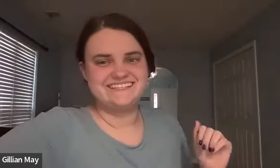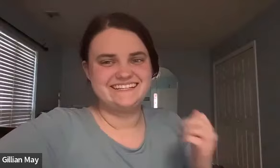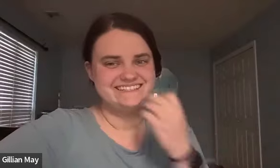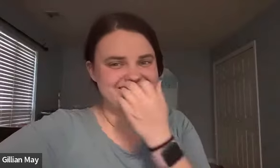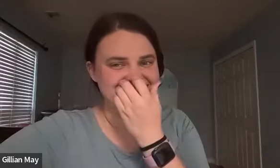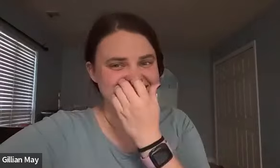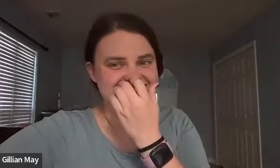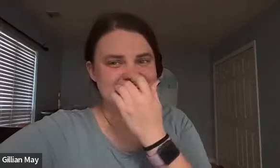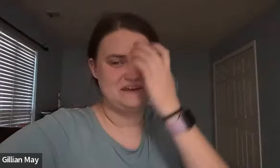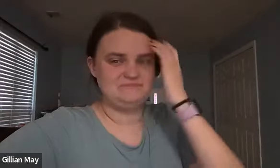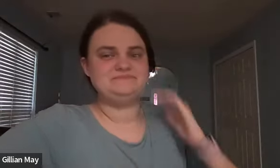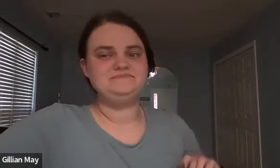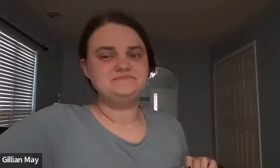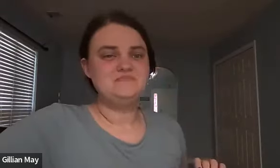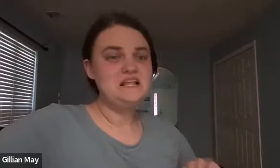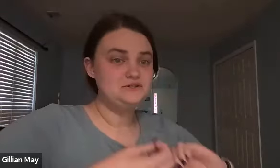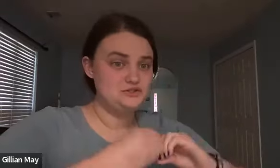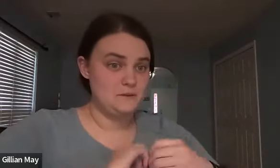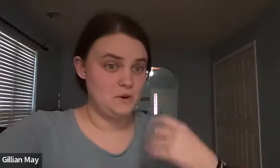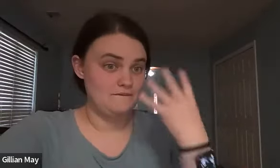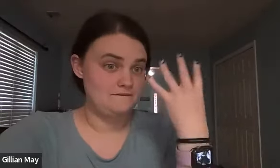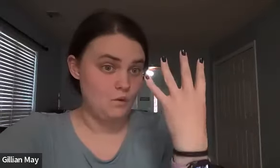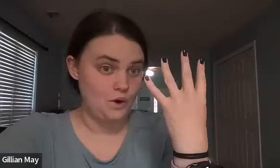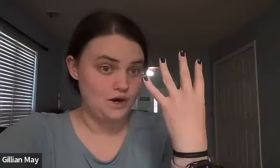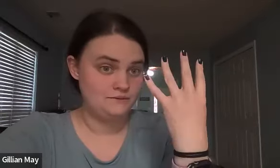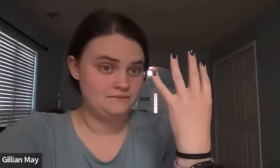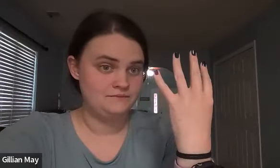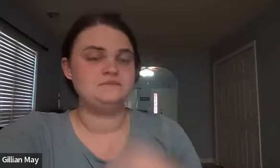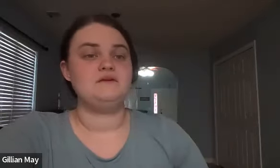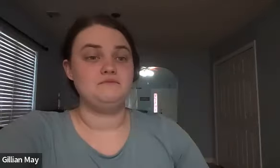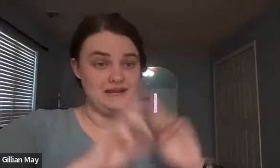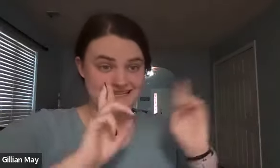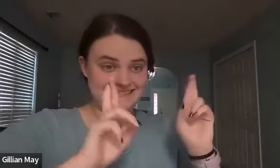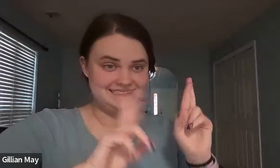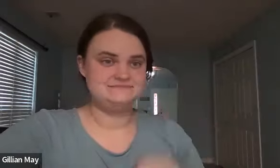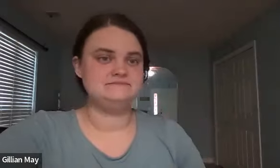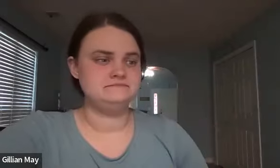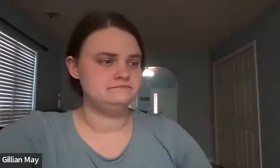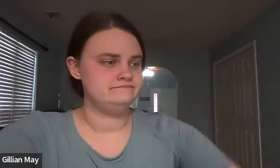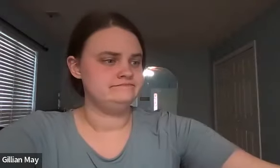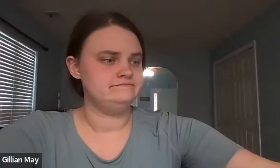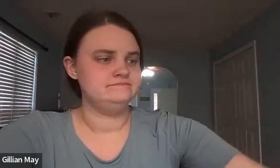Perfect, you guys. Okay, so number 4, ready?